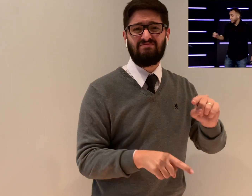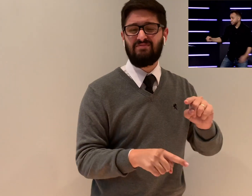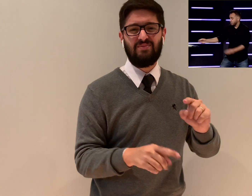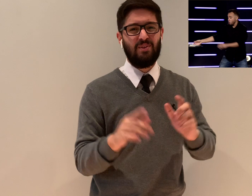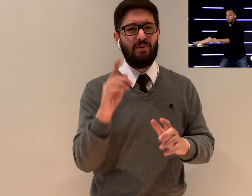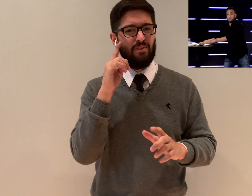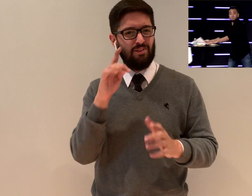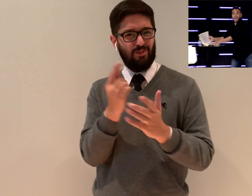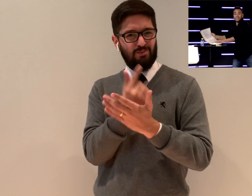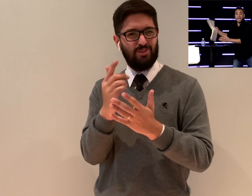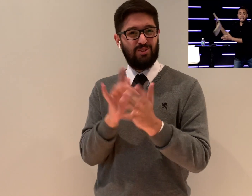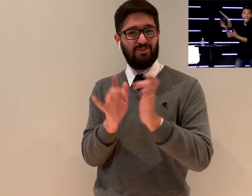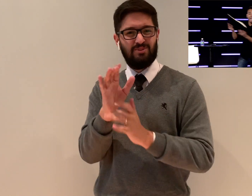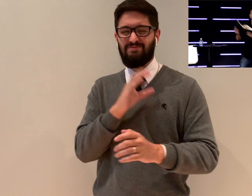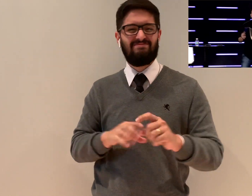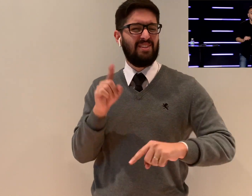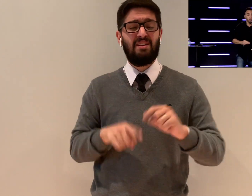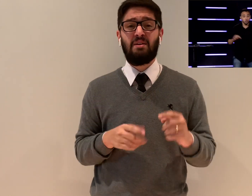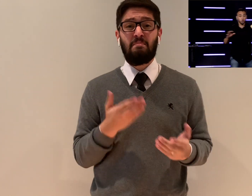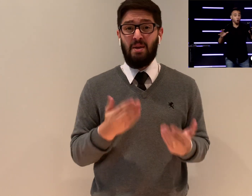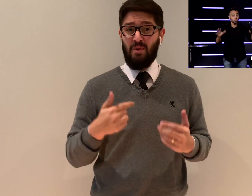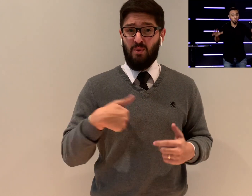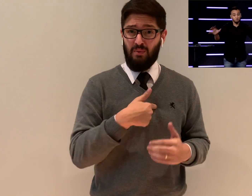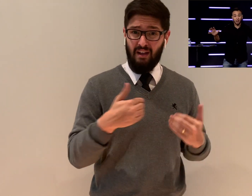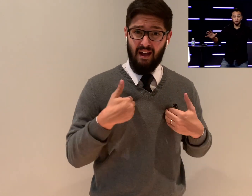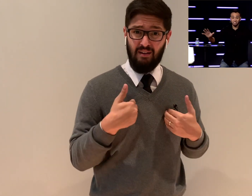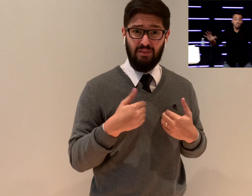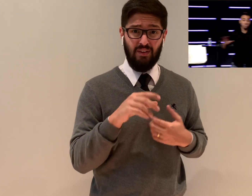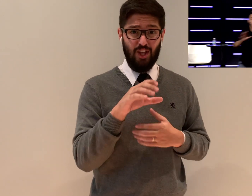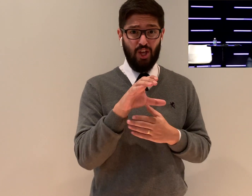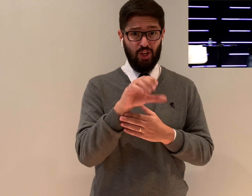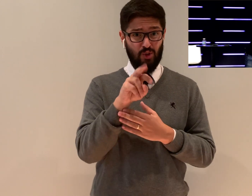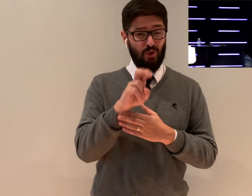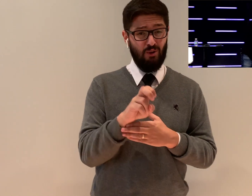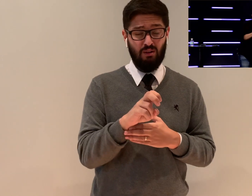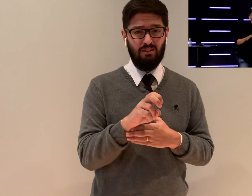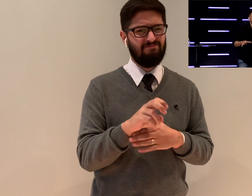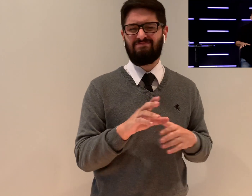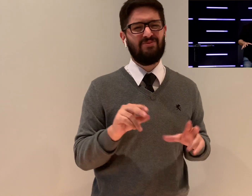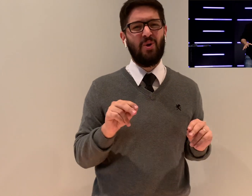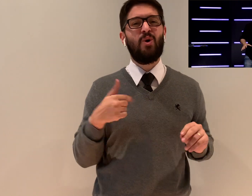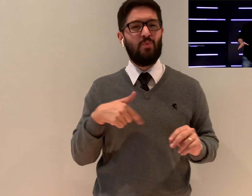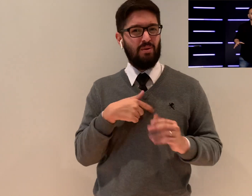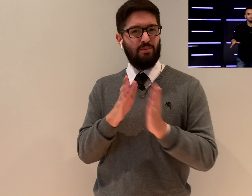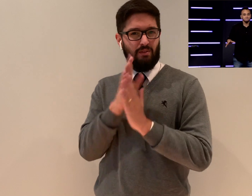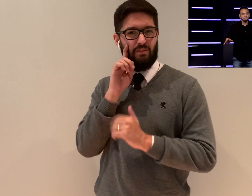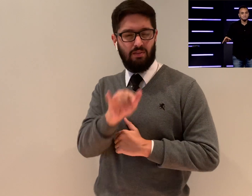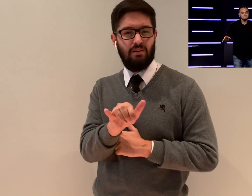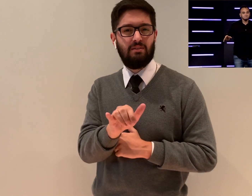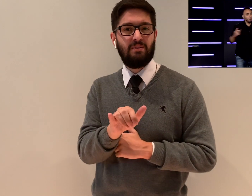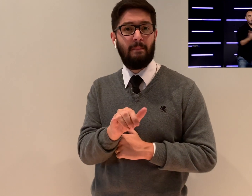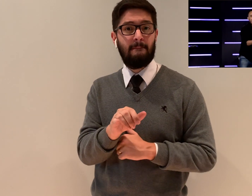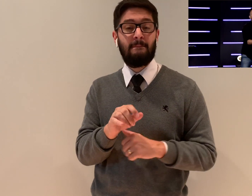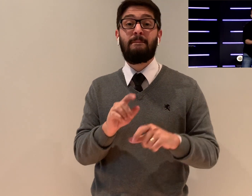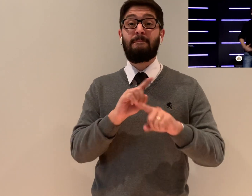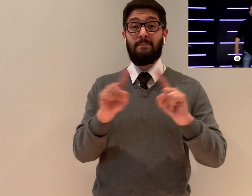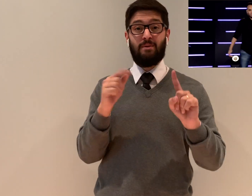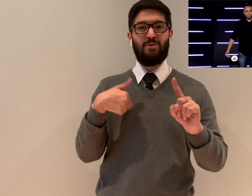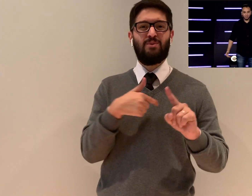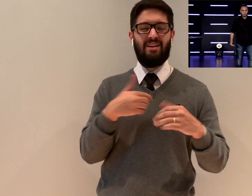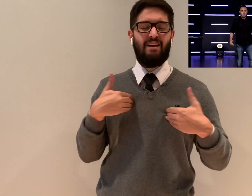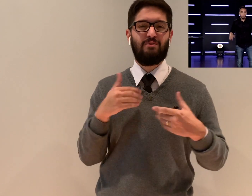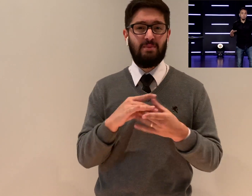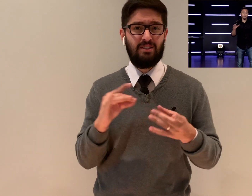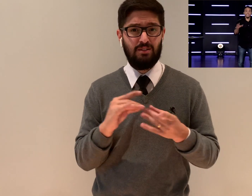And listen, we may not have the cure to the virus yet, and we're praying about that, but we have the